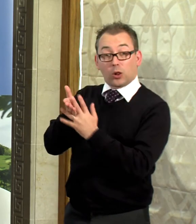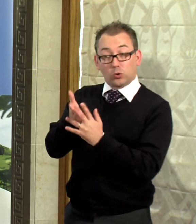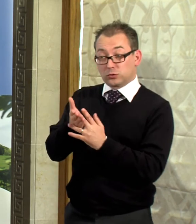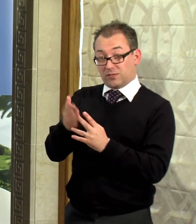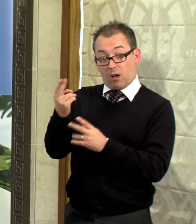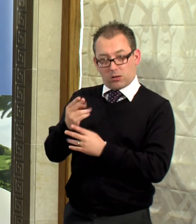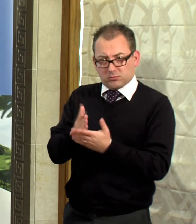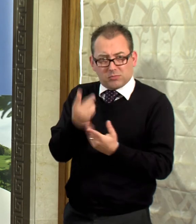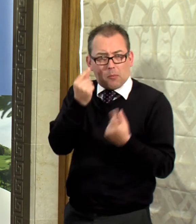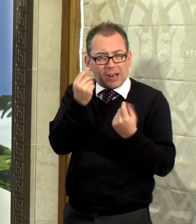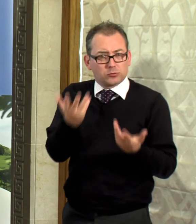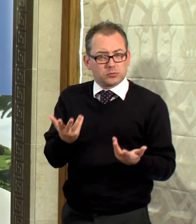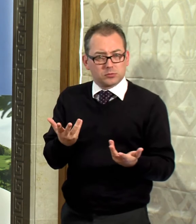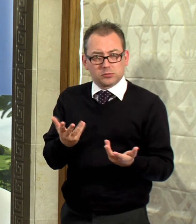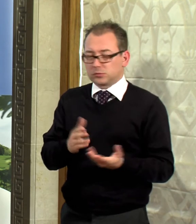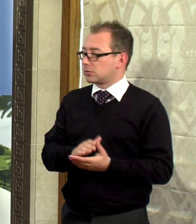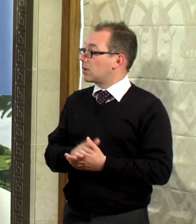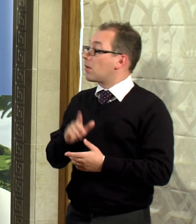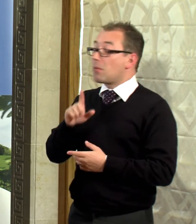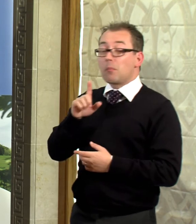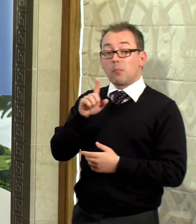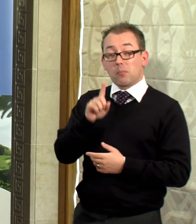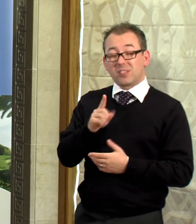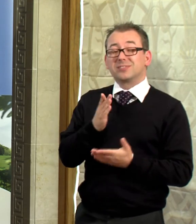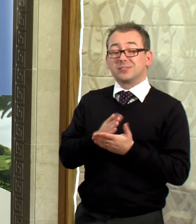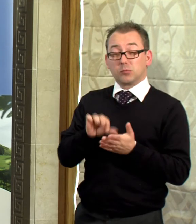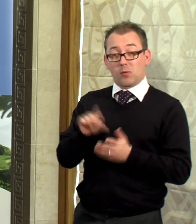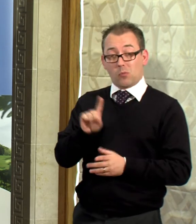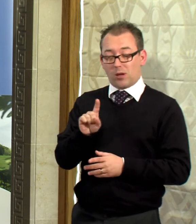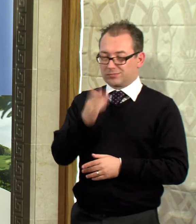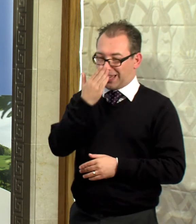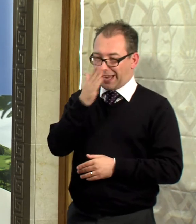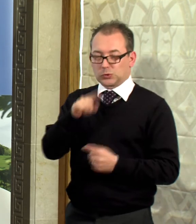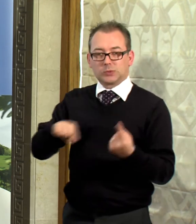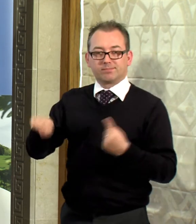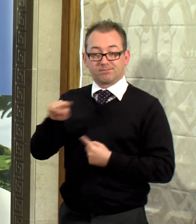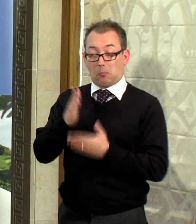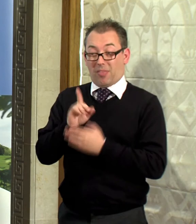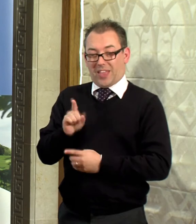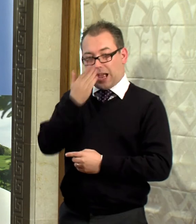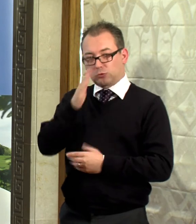feasible. However, attitudinal barriers remain.